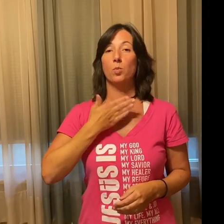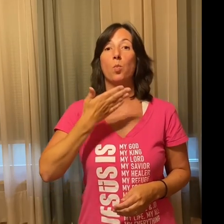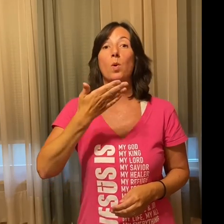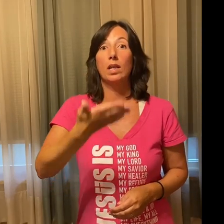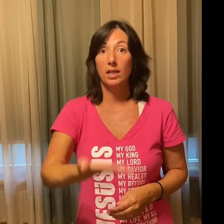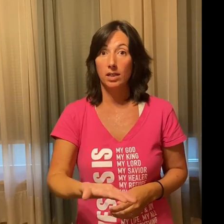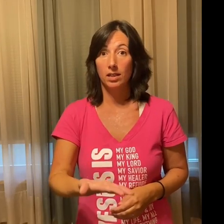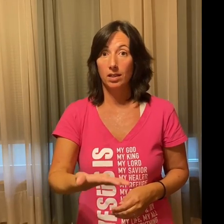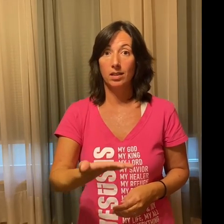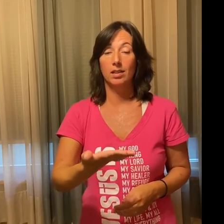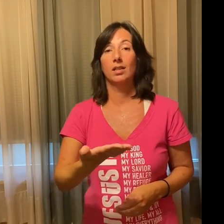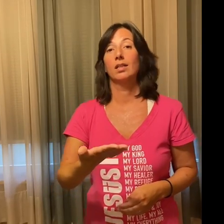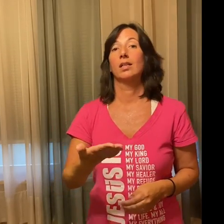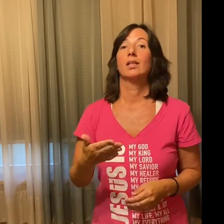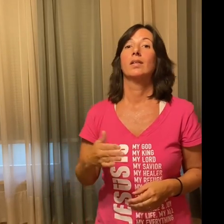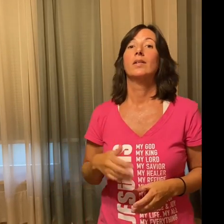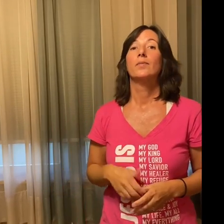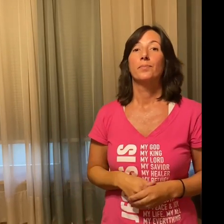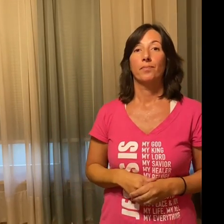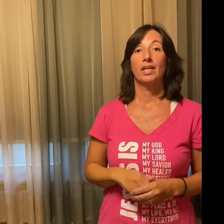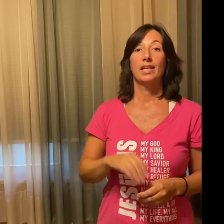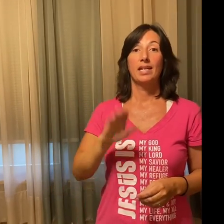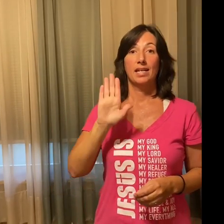he was willing.